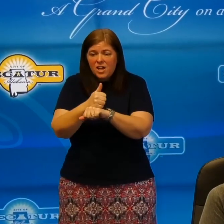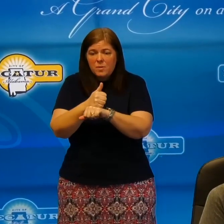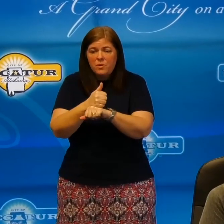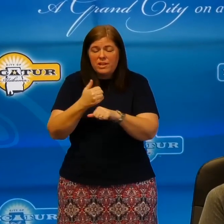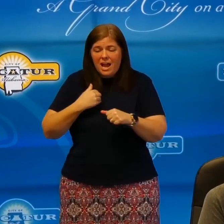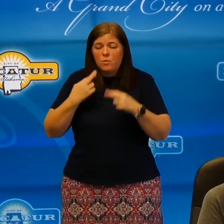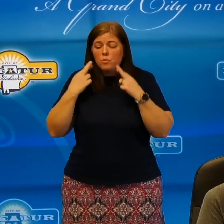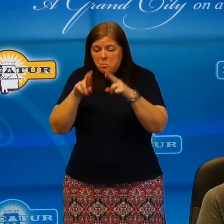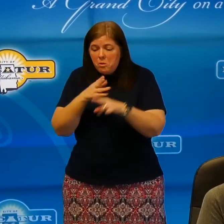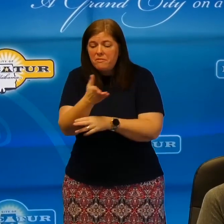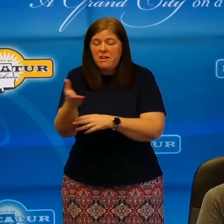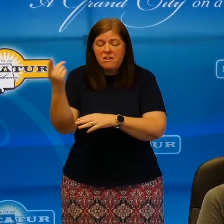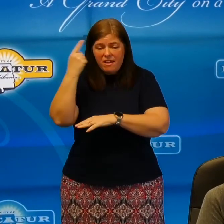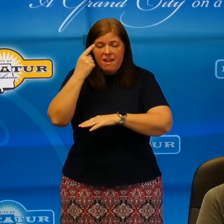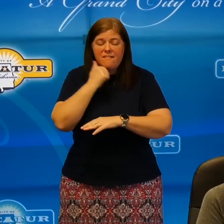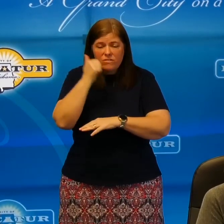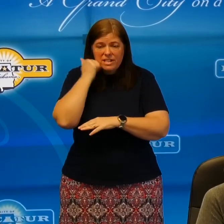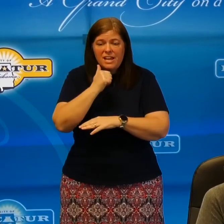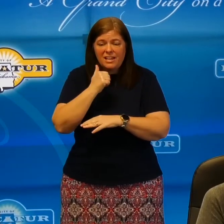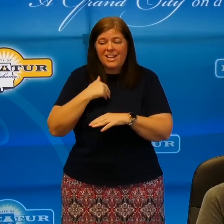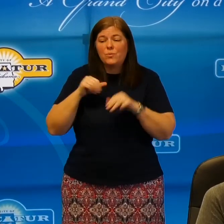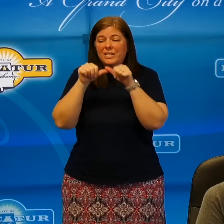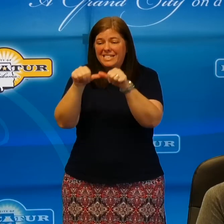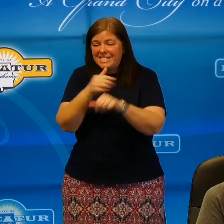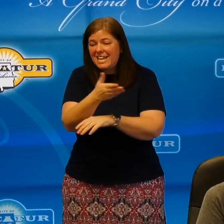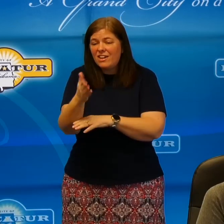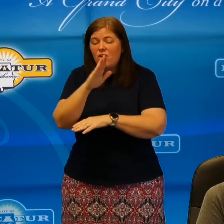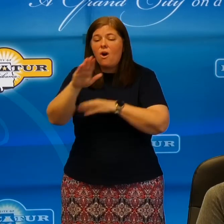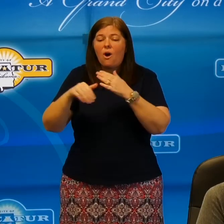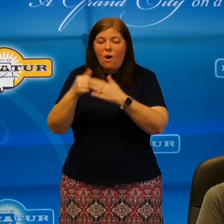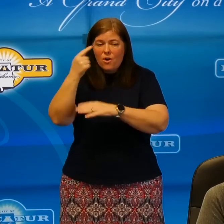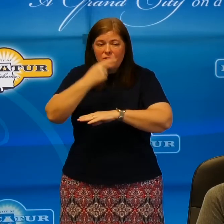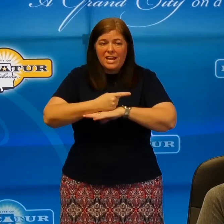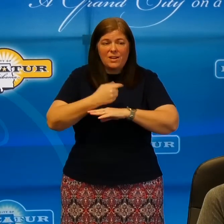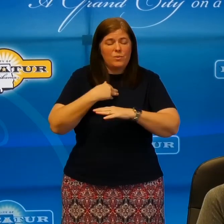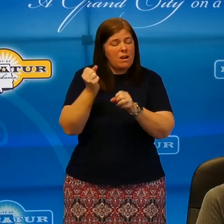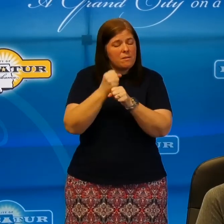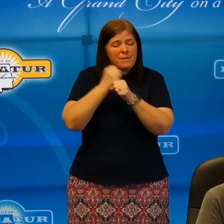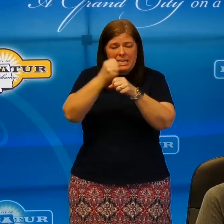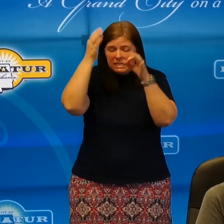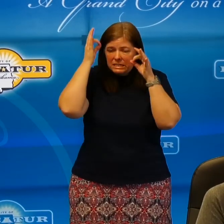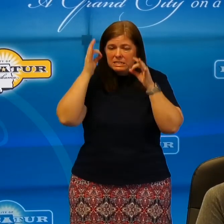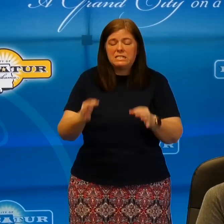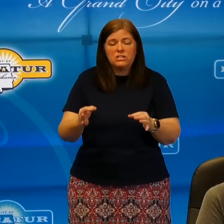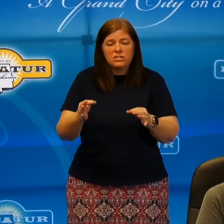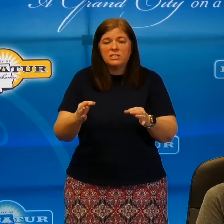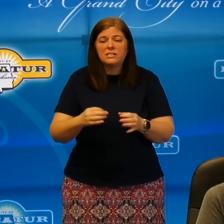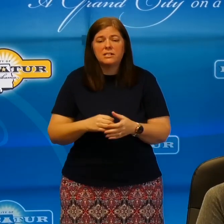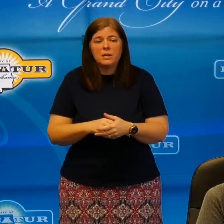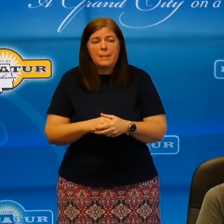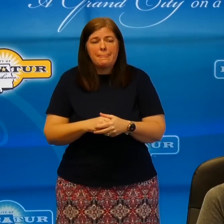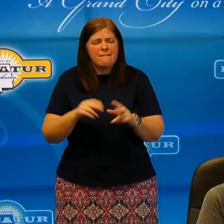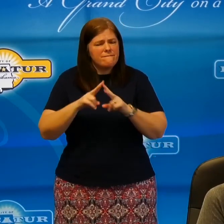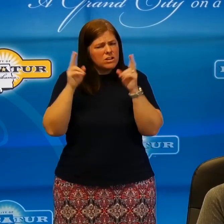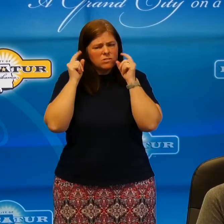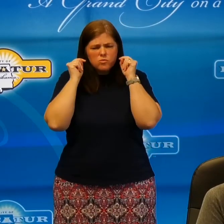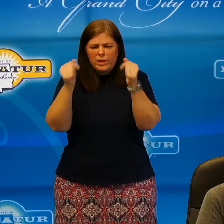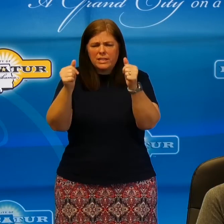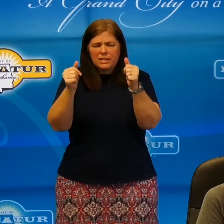every day, and we stay there all day. We are making decisions very